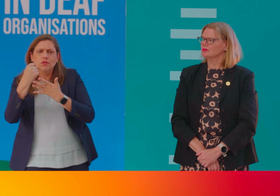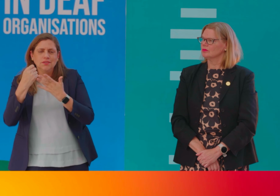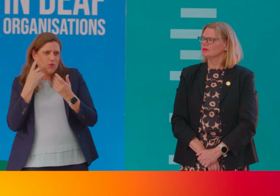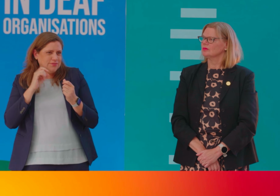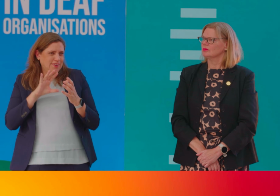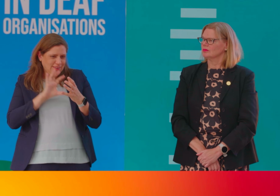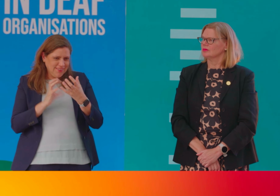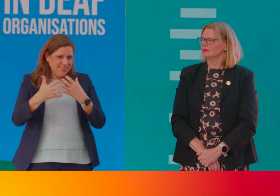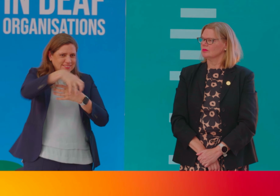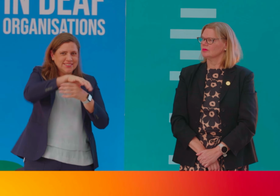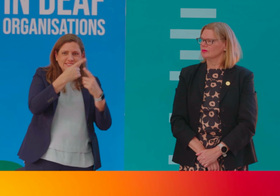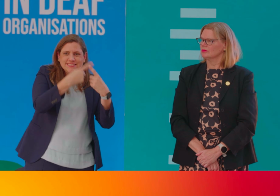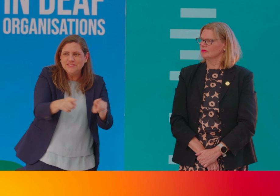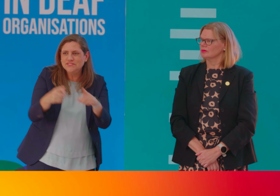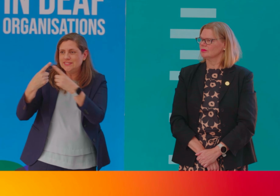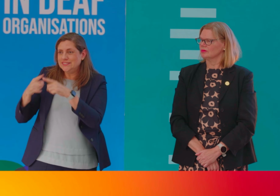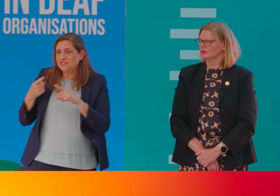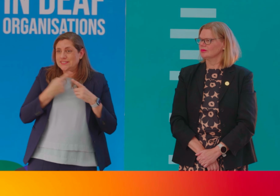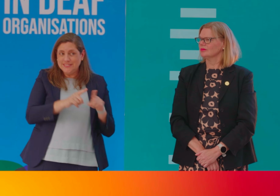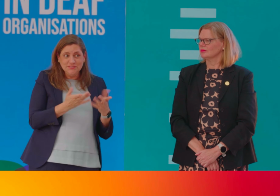on Women's Rights.